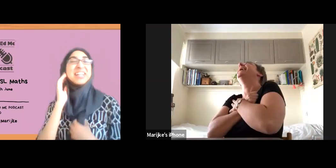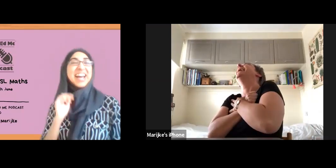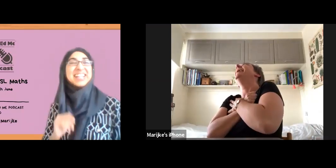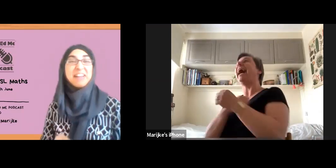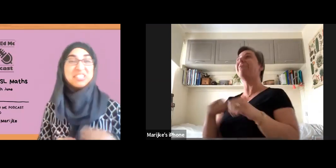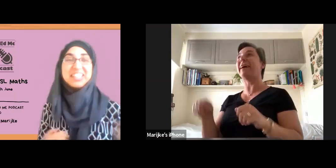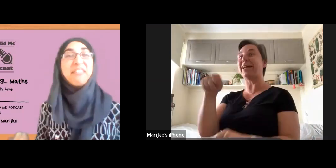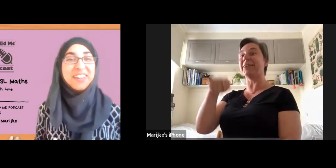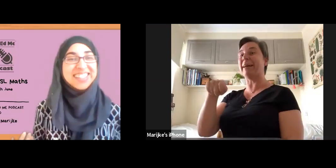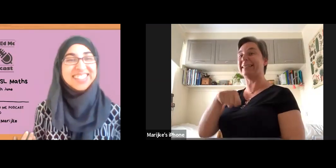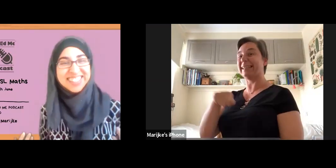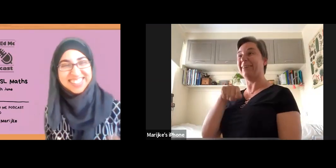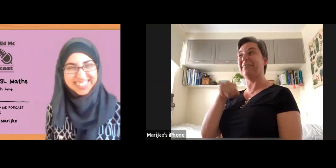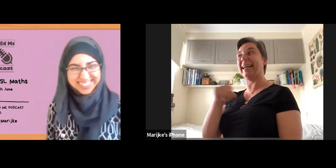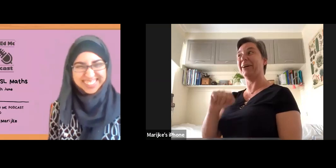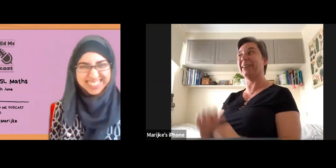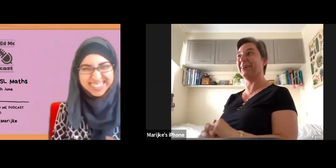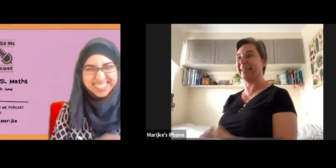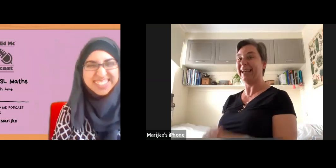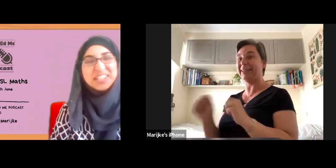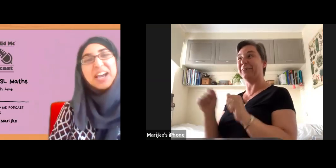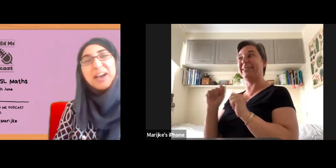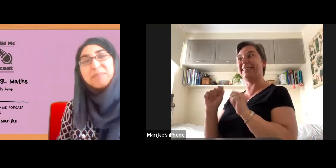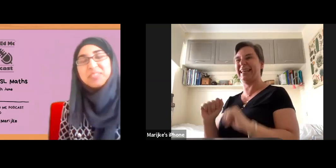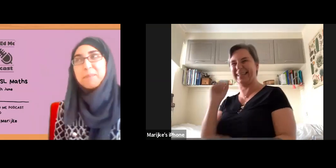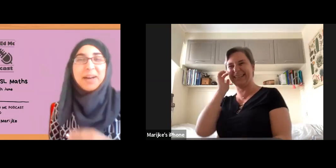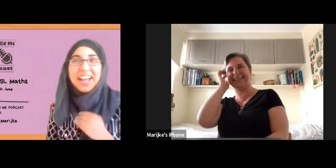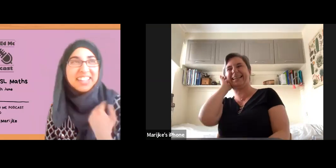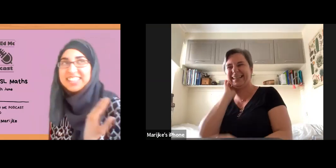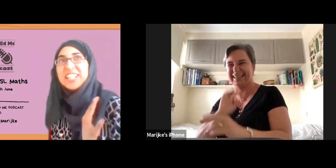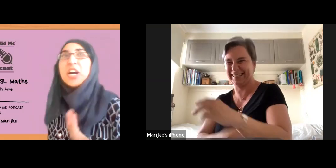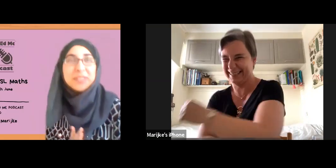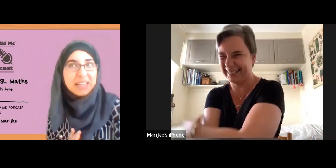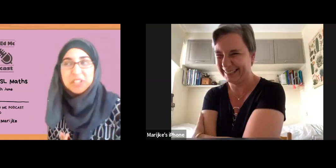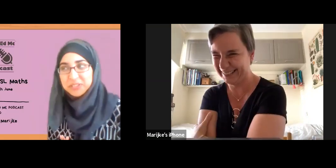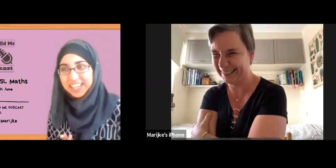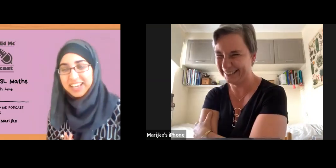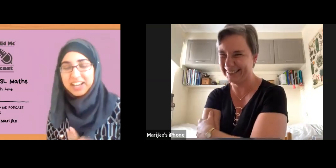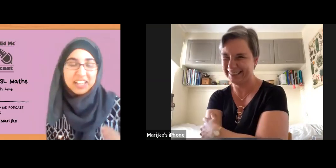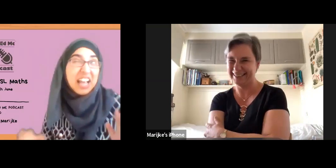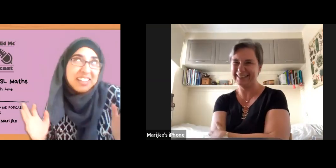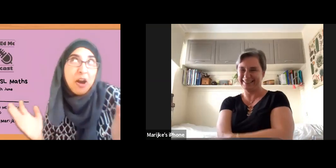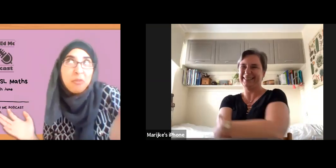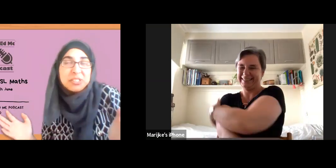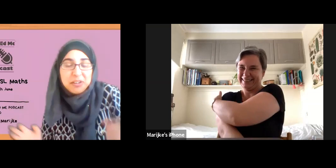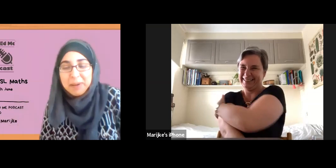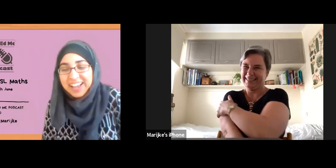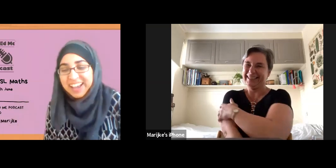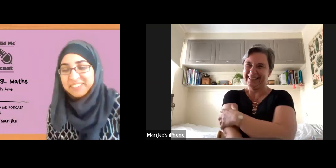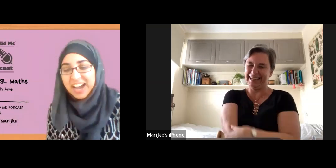and I'm just laughing. I'm very good, look, I do what you say. But I think they know that I'm joking. I hope so, but yeah. I'm